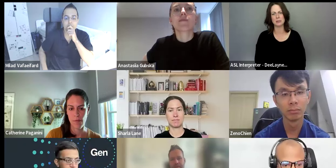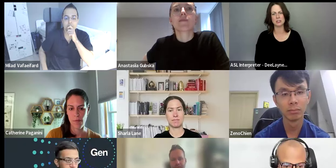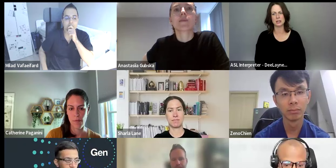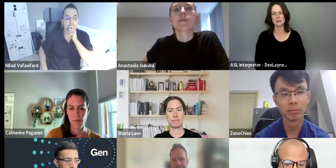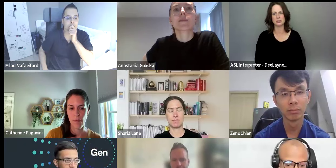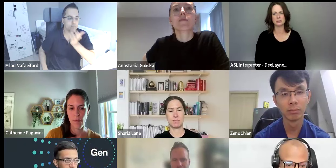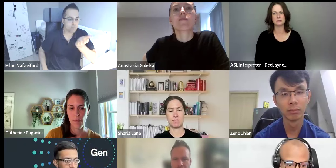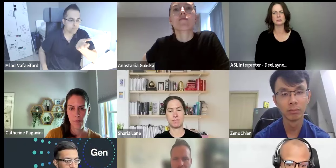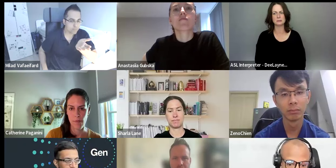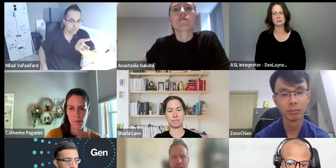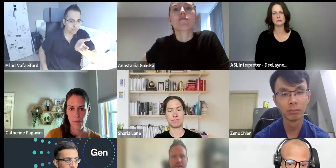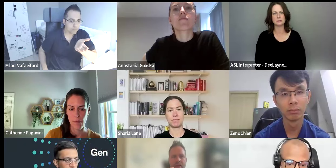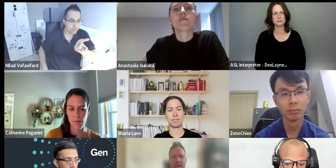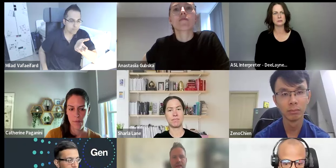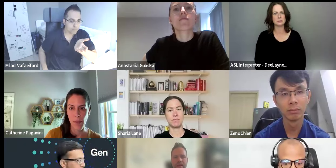that may be a challenge.